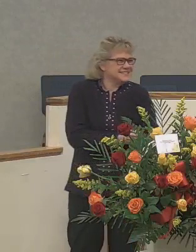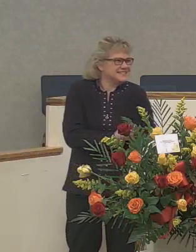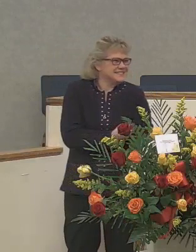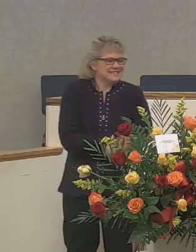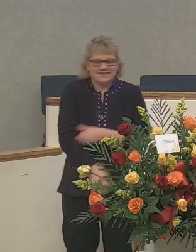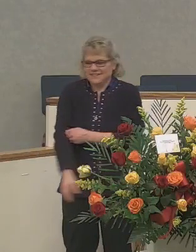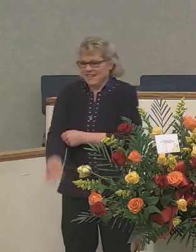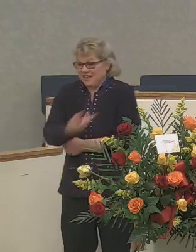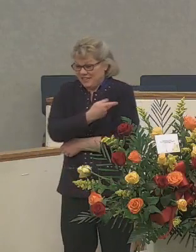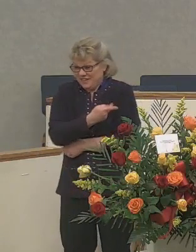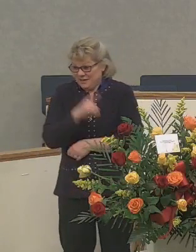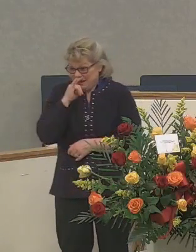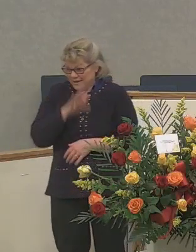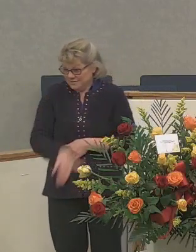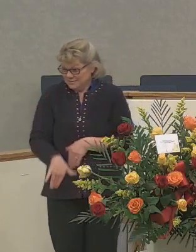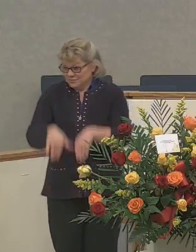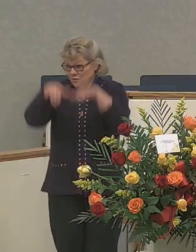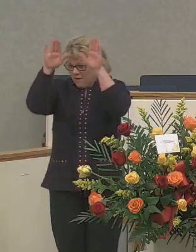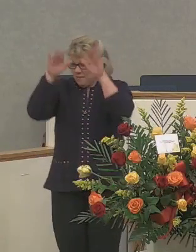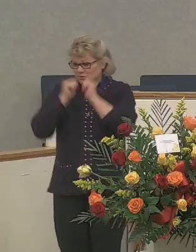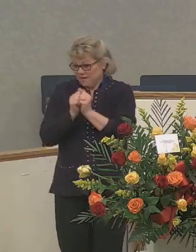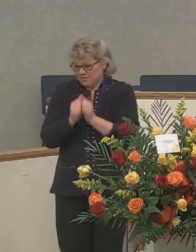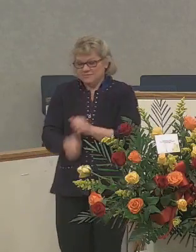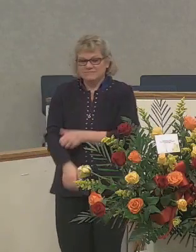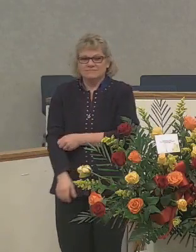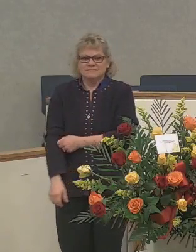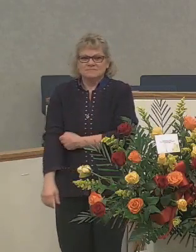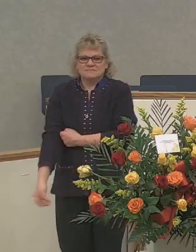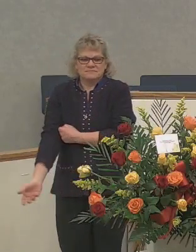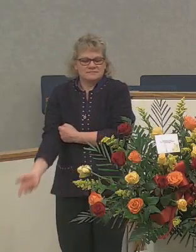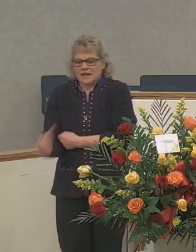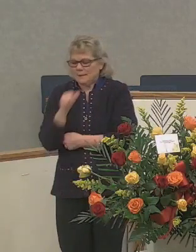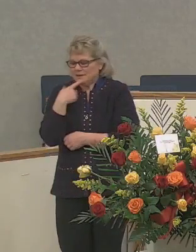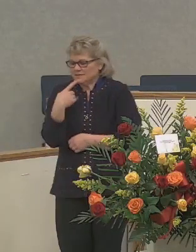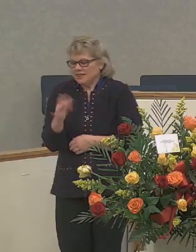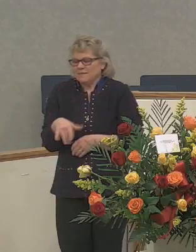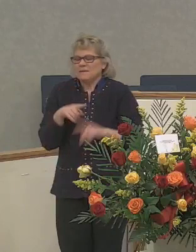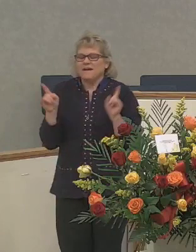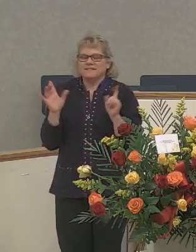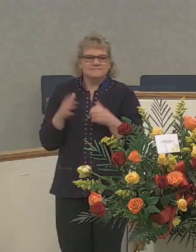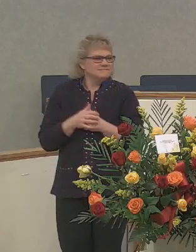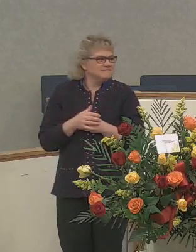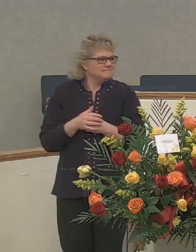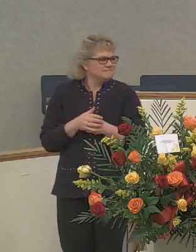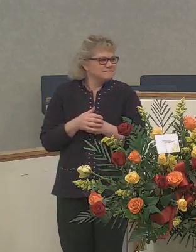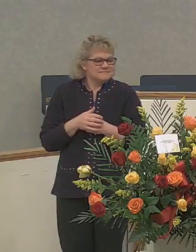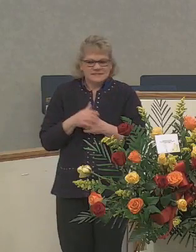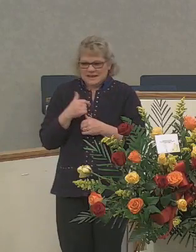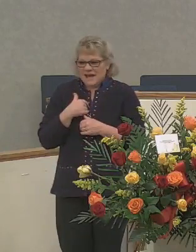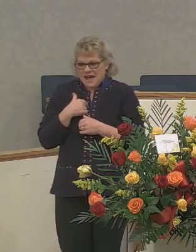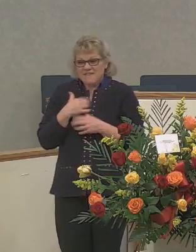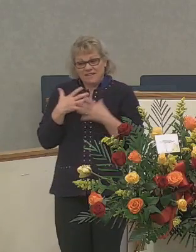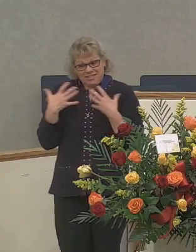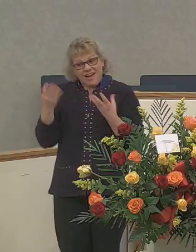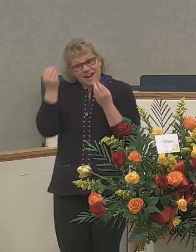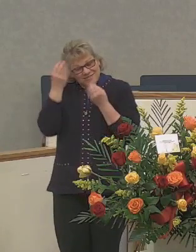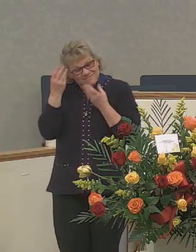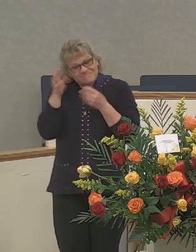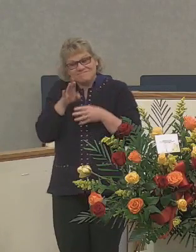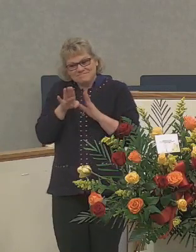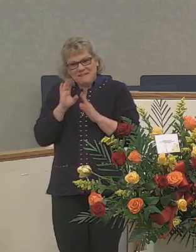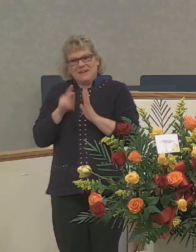When we were kids and young men growing up, I won't tell you that. You know I won't. But I've got a lot on him, I'll tell you.